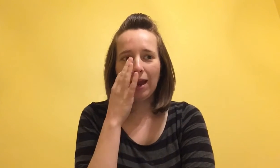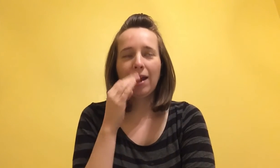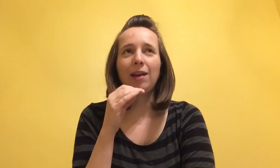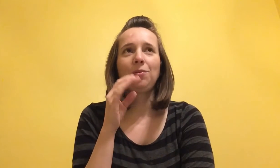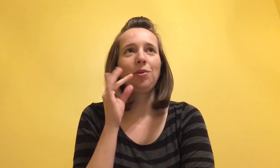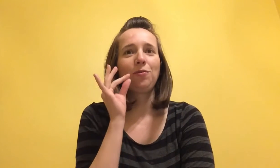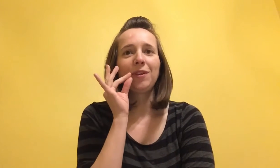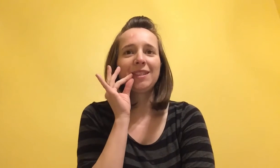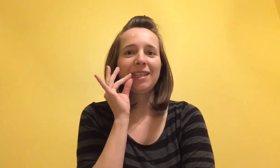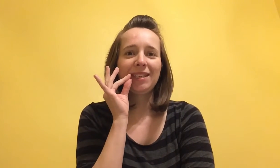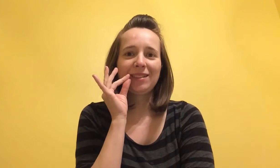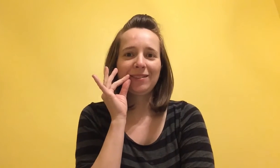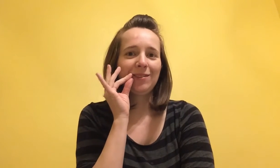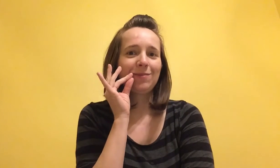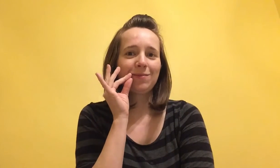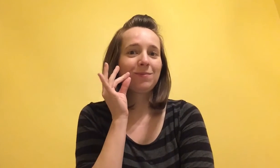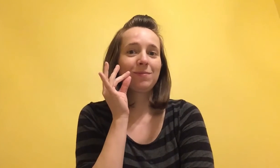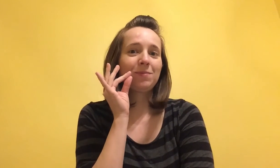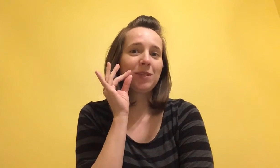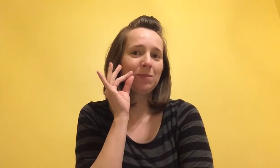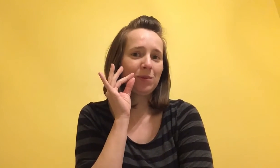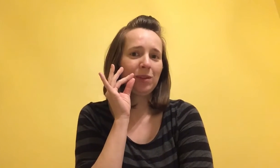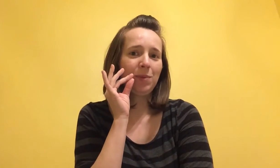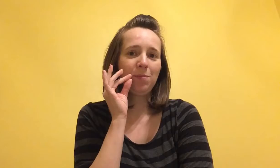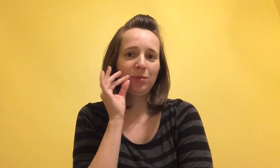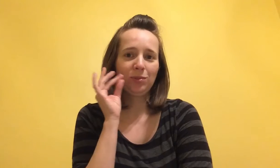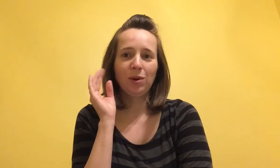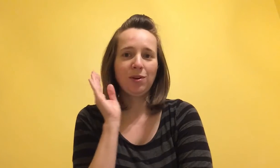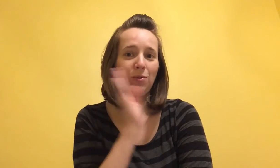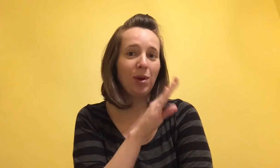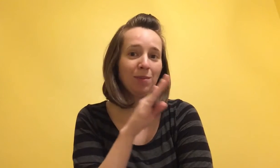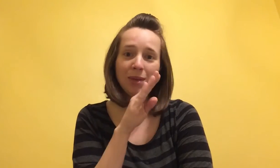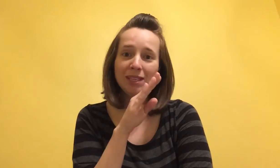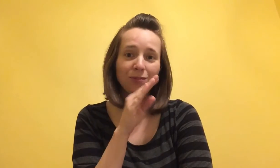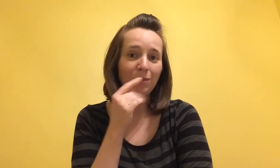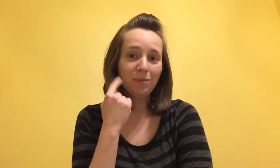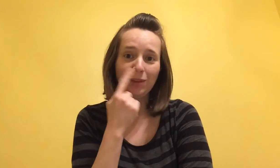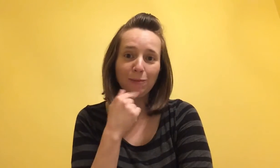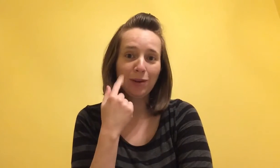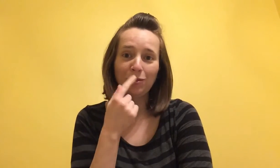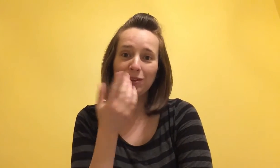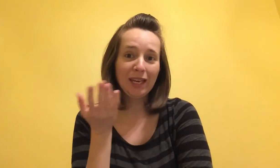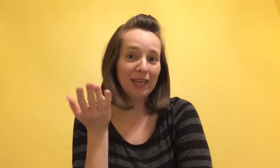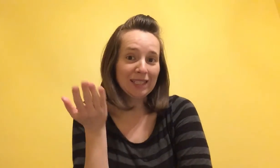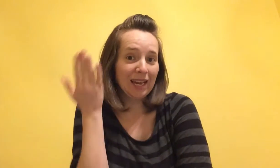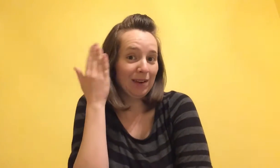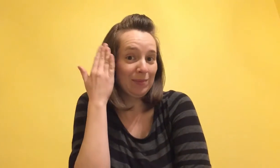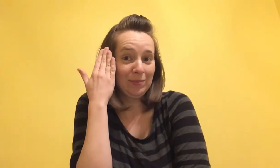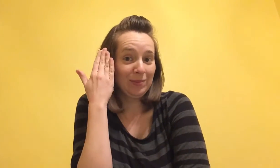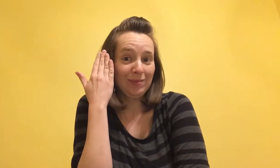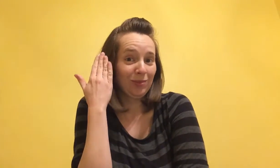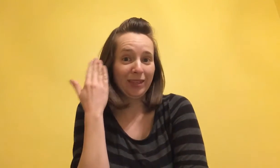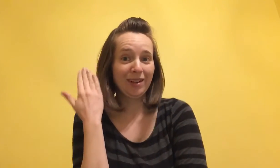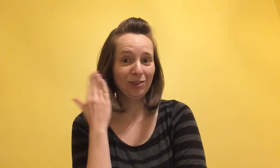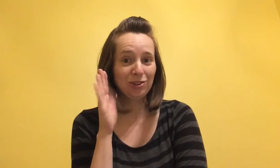I don't know if it's like typically people swatted away bees from their mouth, I guess. I'm really not